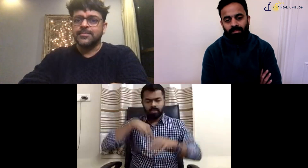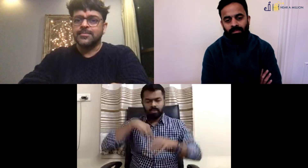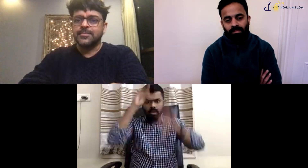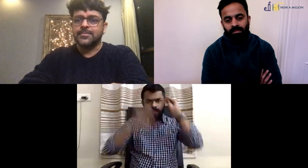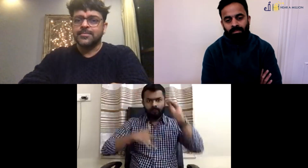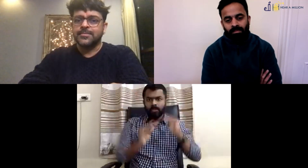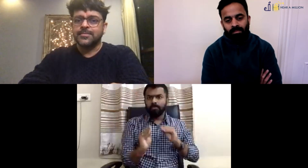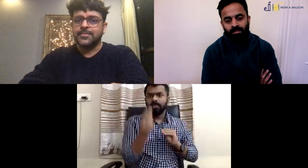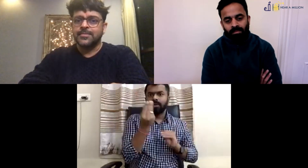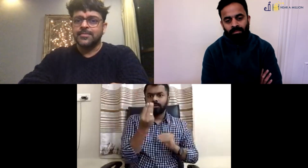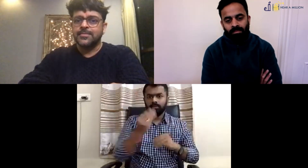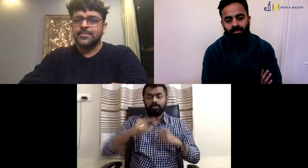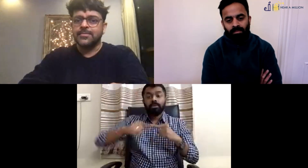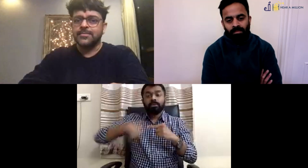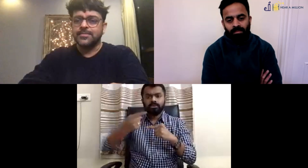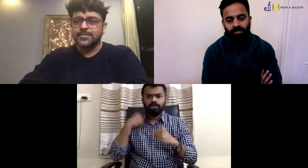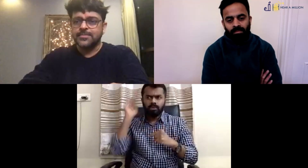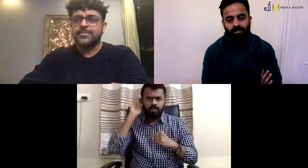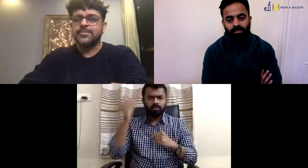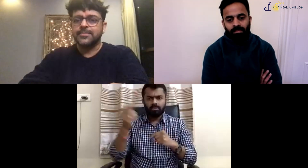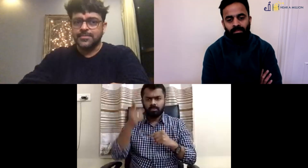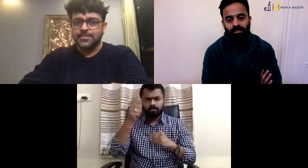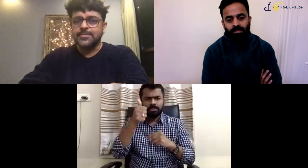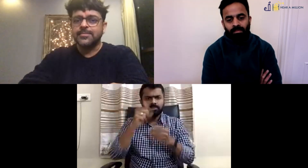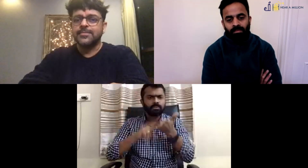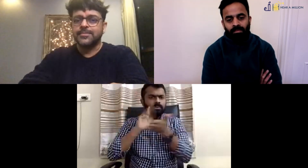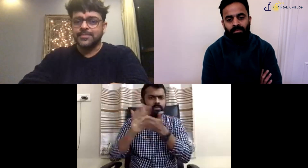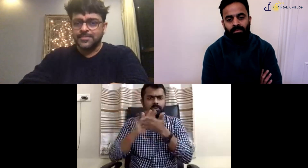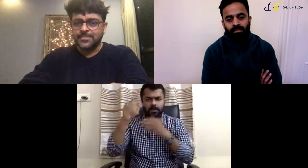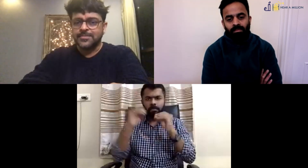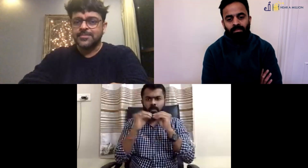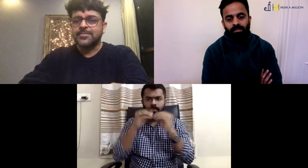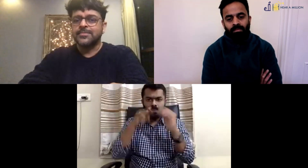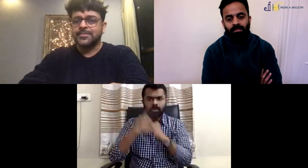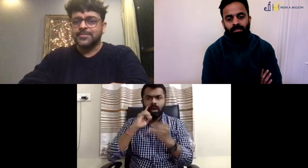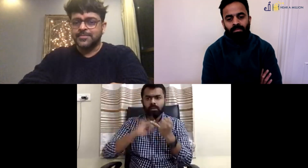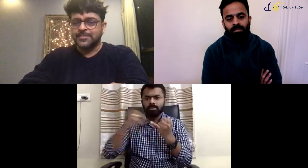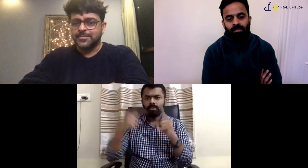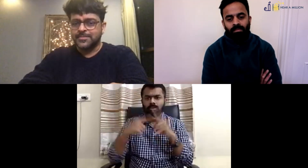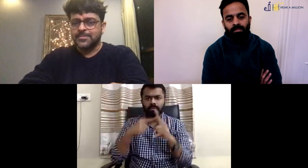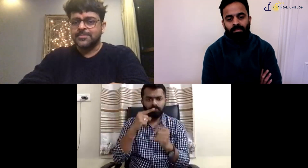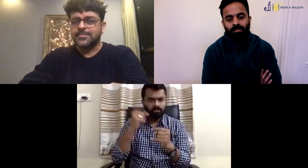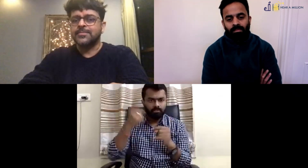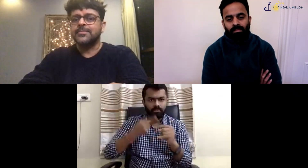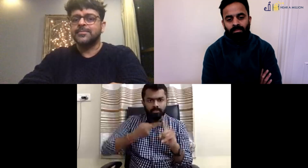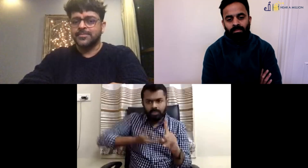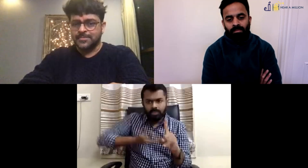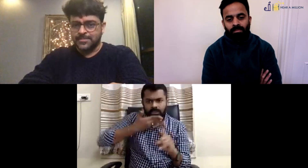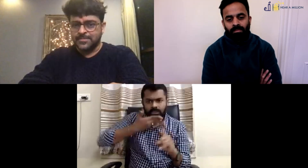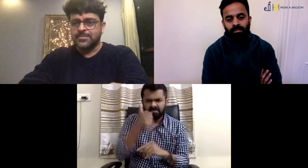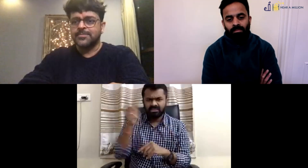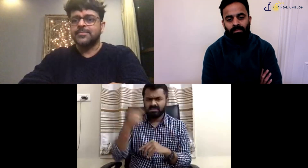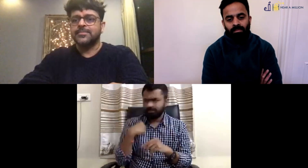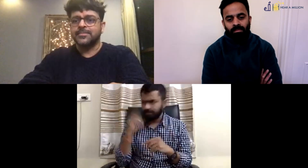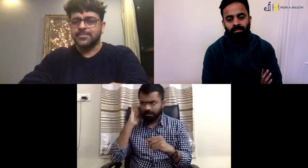Mr. Rajesh Ketkar was his teacher at Ishara in Vadodara. so in NIHH in Bombay, we have